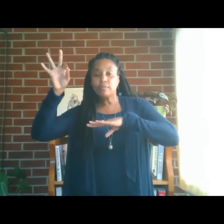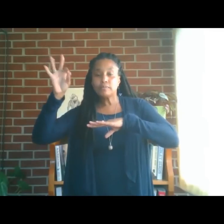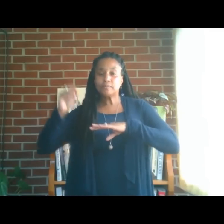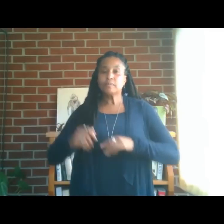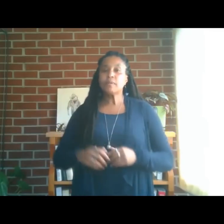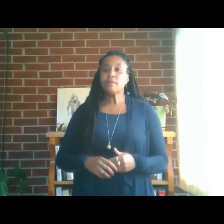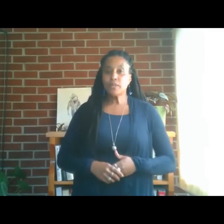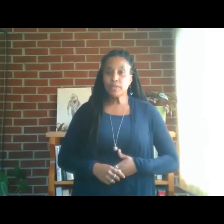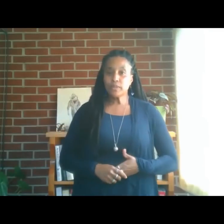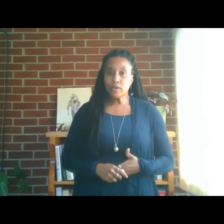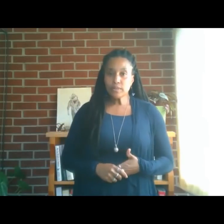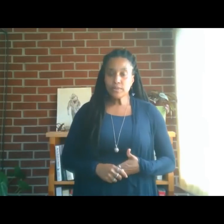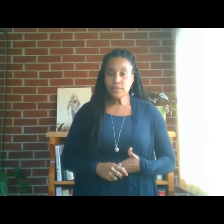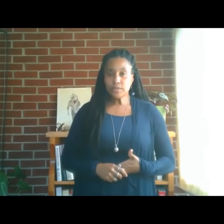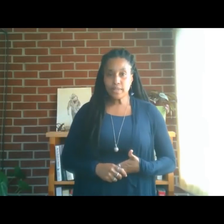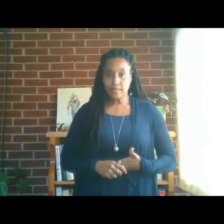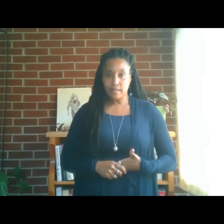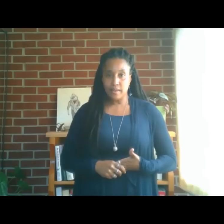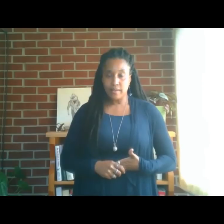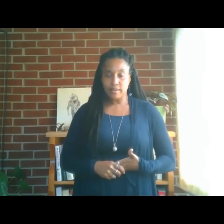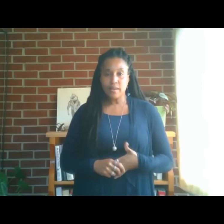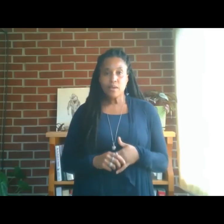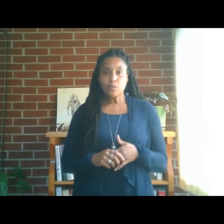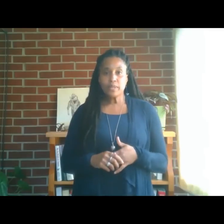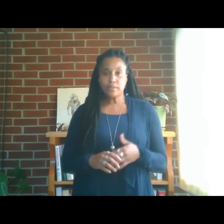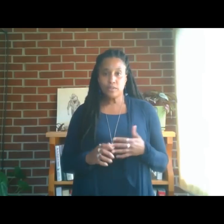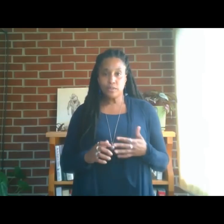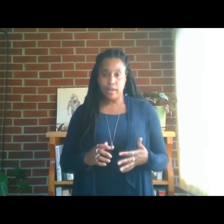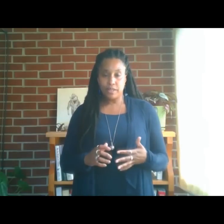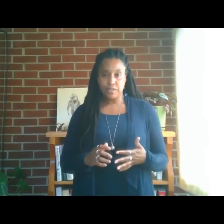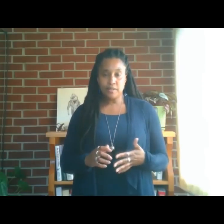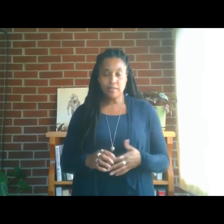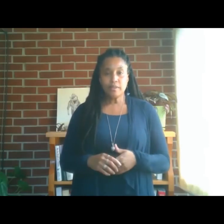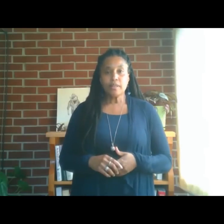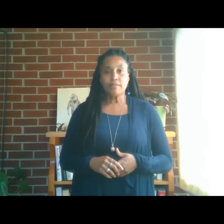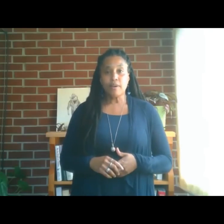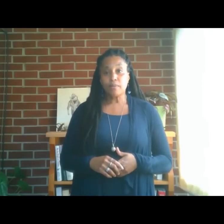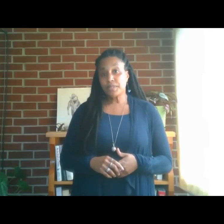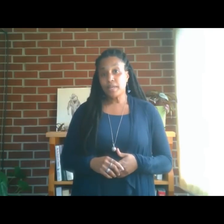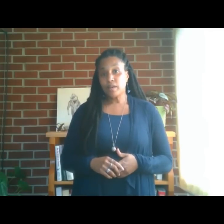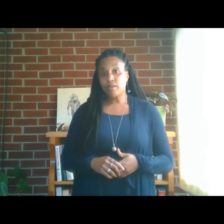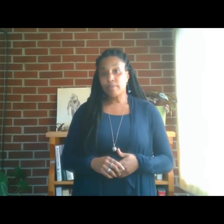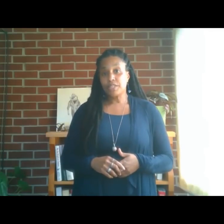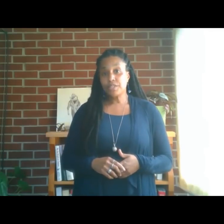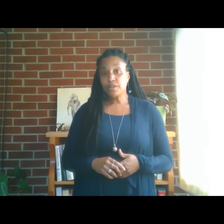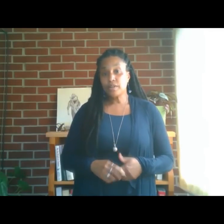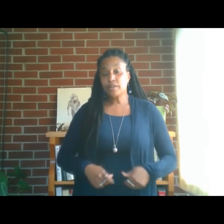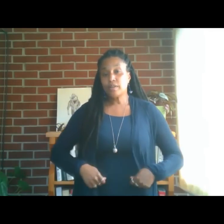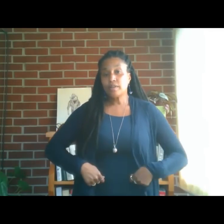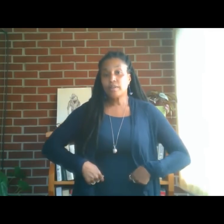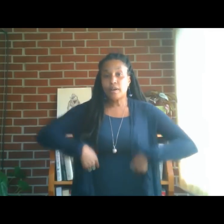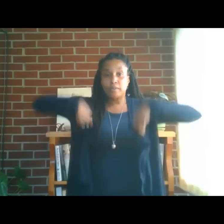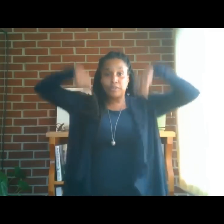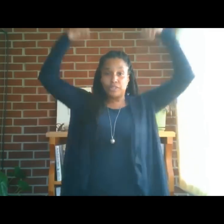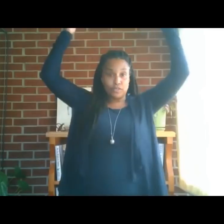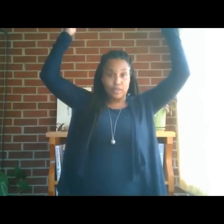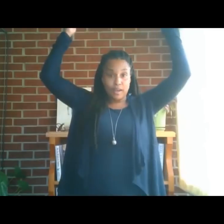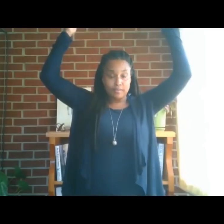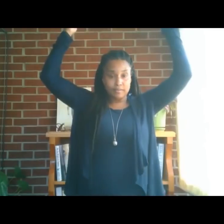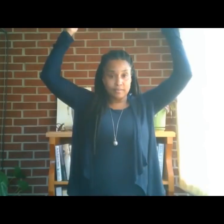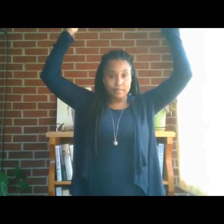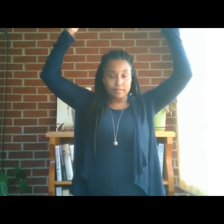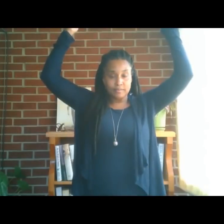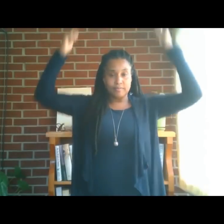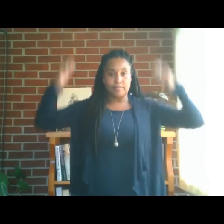off, but you can also use that sign with direction. If I were taking off my shirt, I would just do